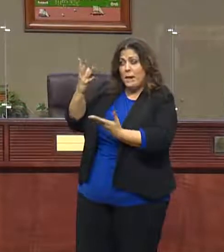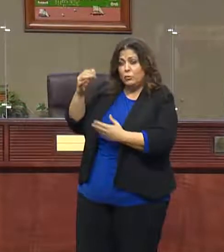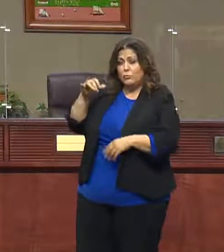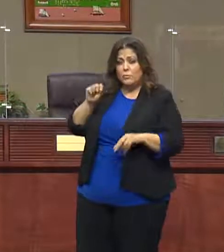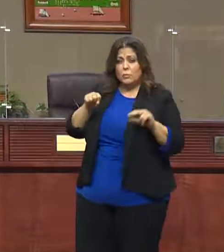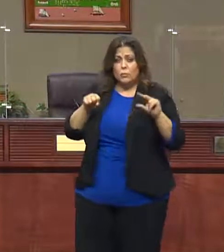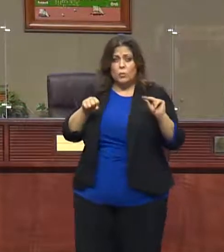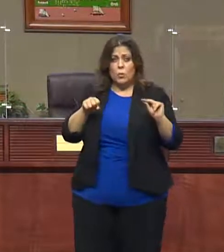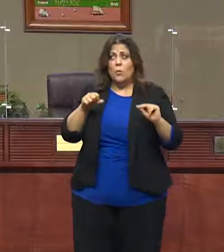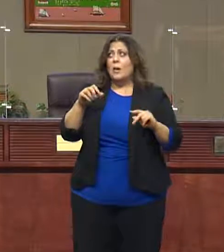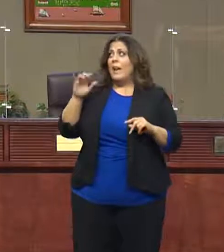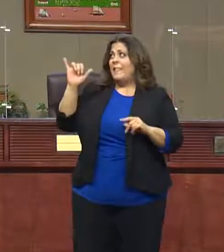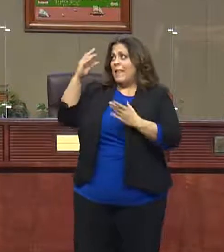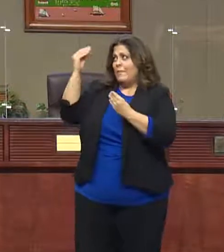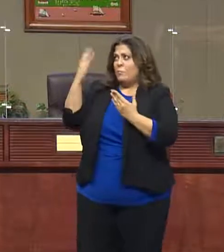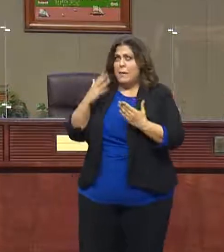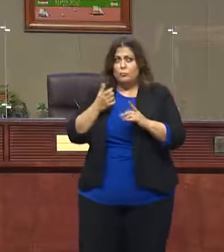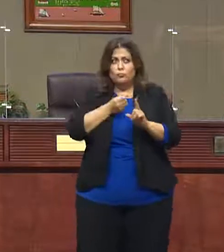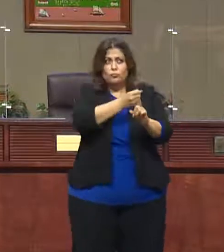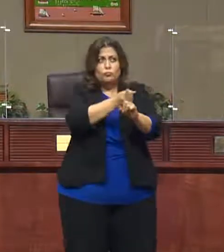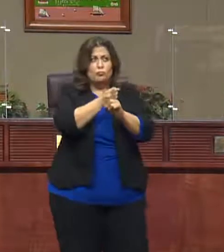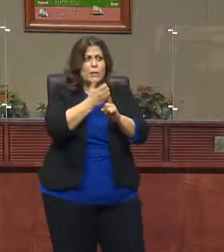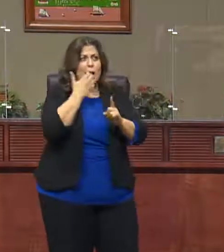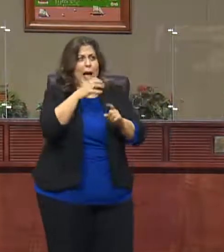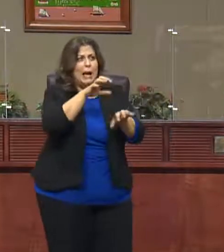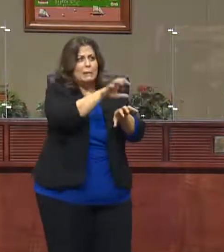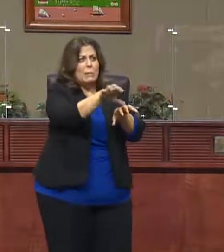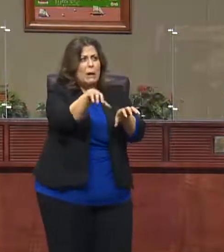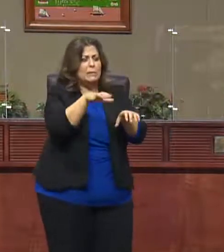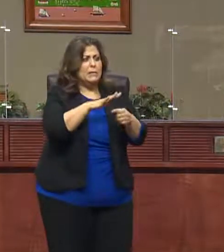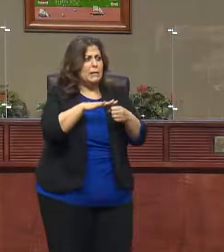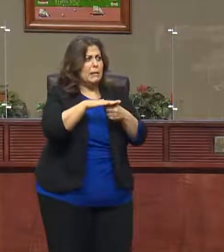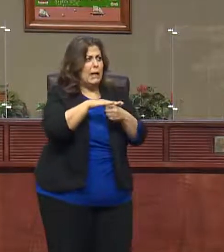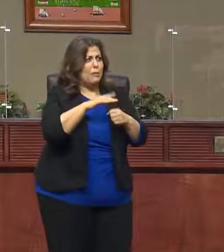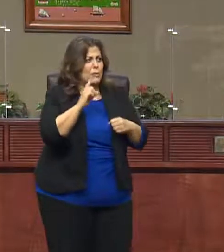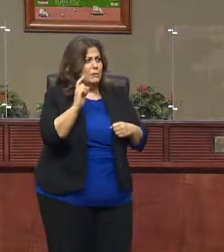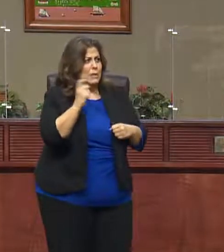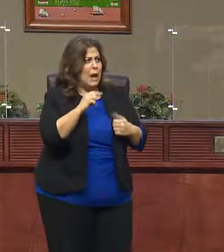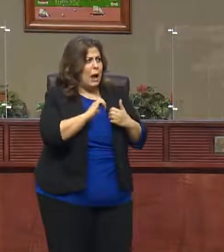hotspots within the county? We no longer have direct